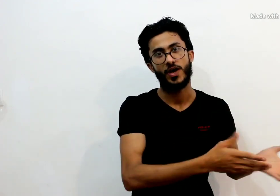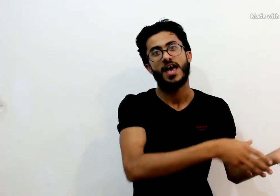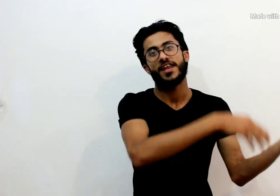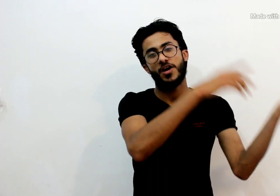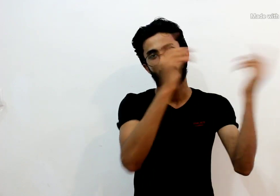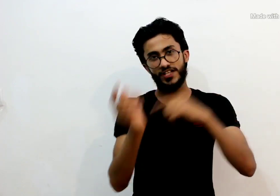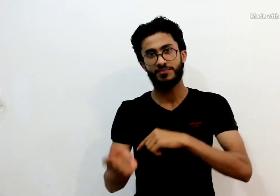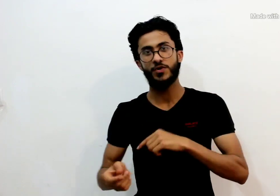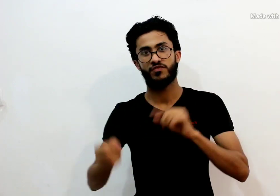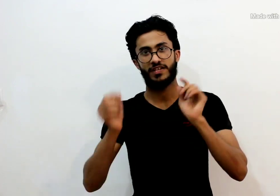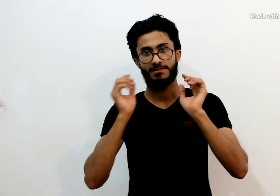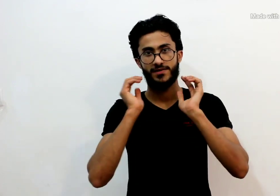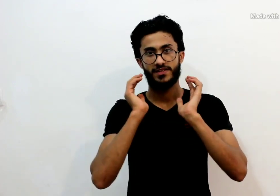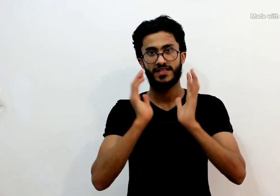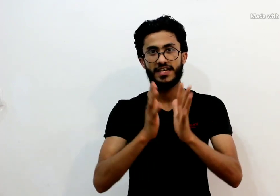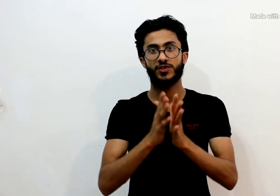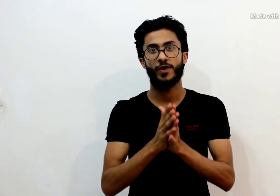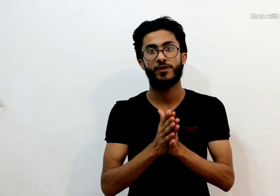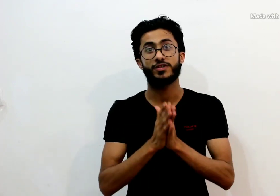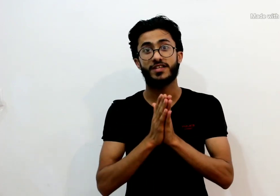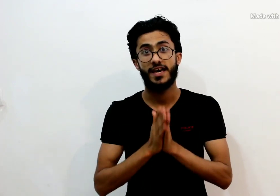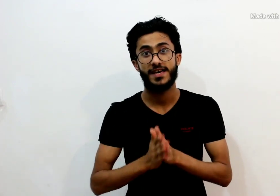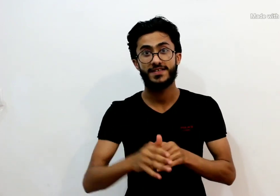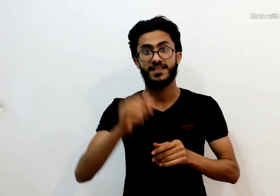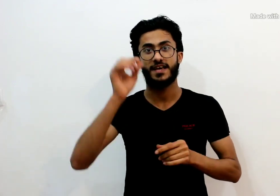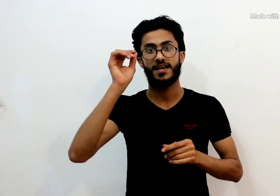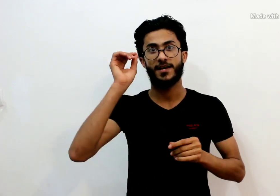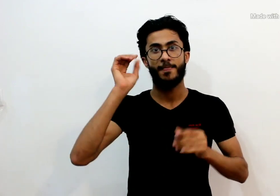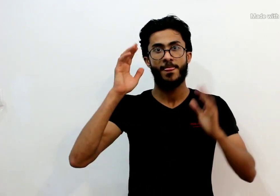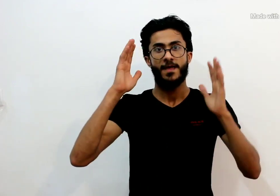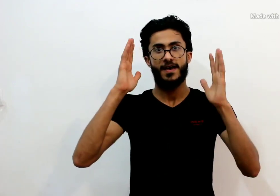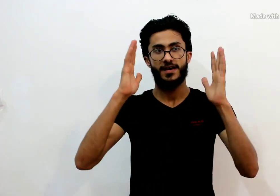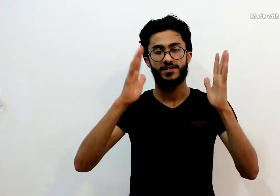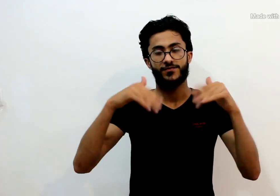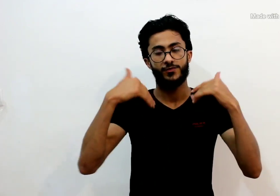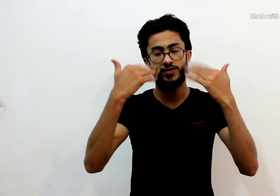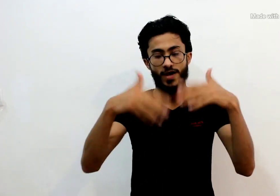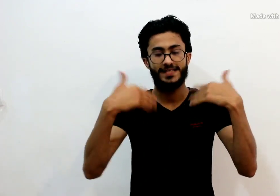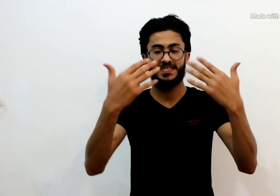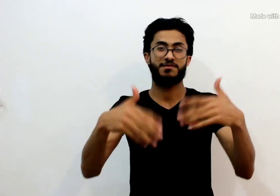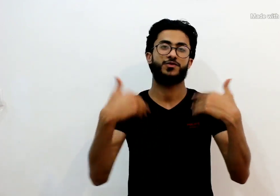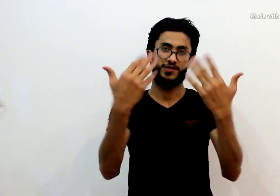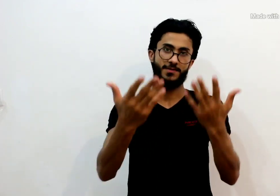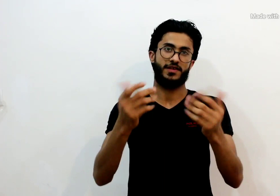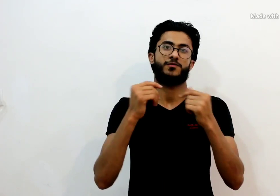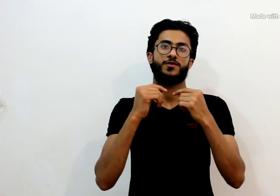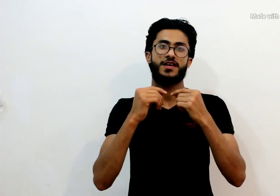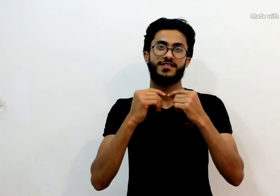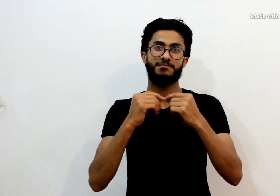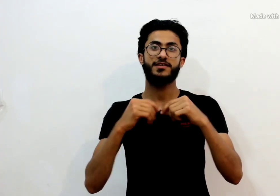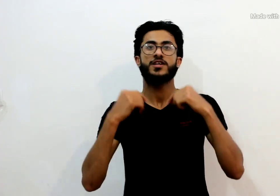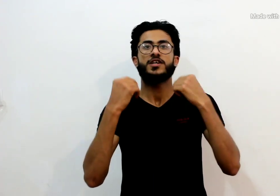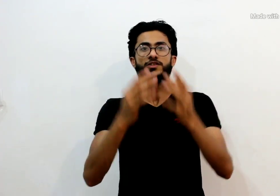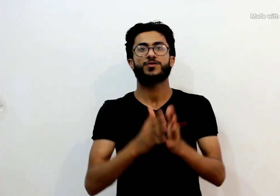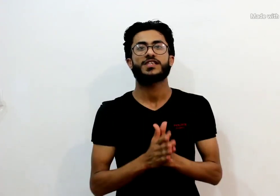And now let's move to talk about the second way, which is when you ask someone to do something. When you ask someone to do